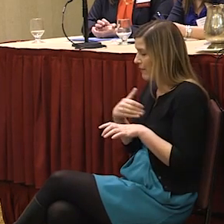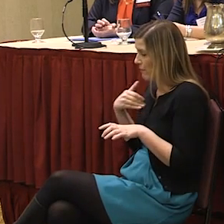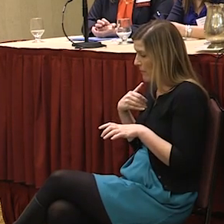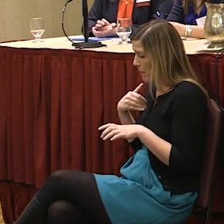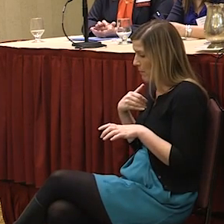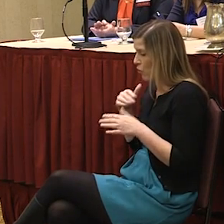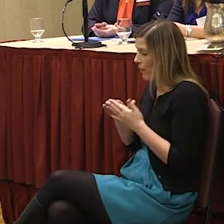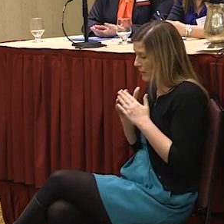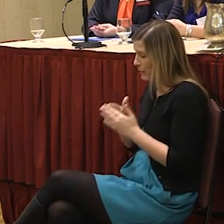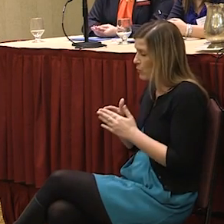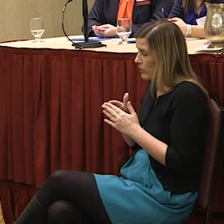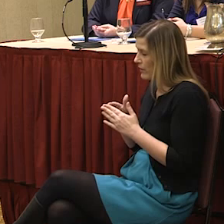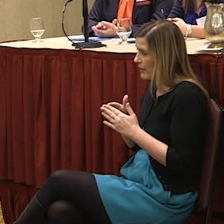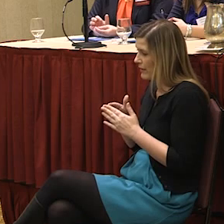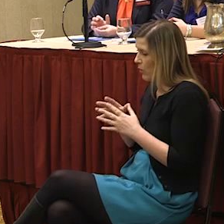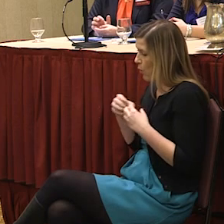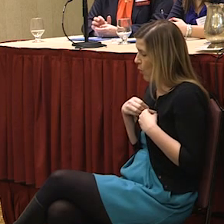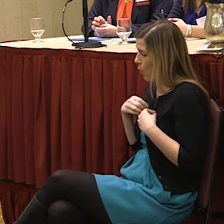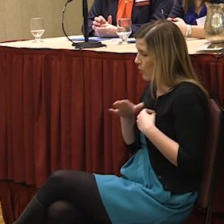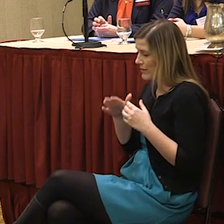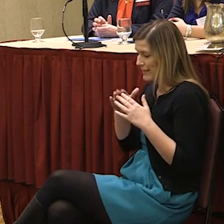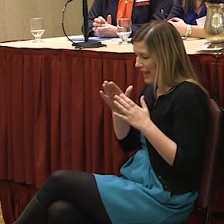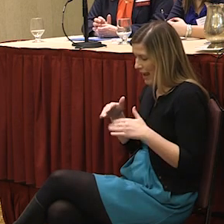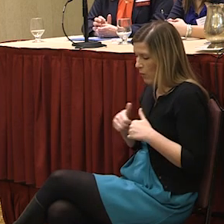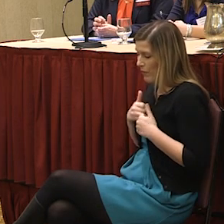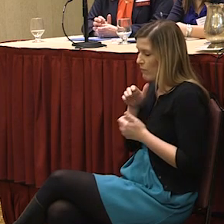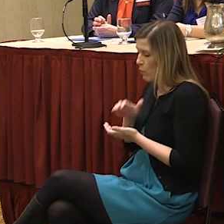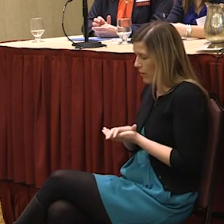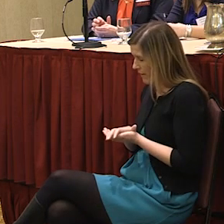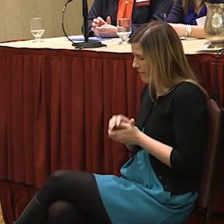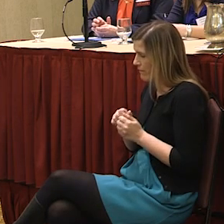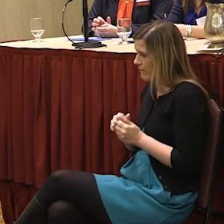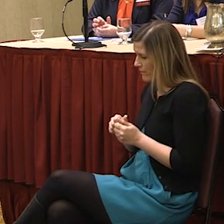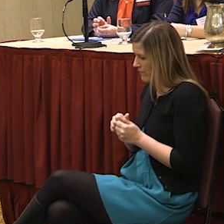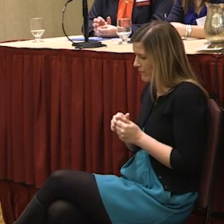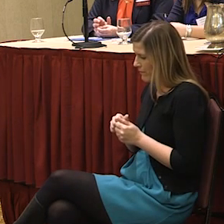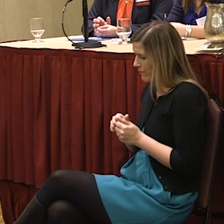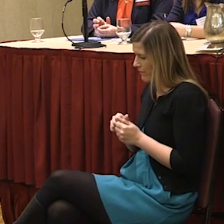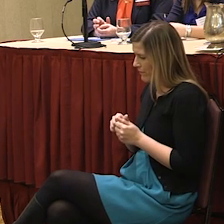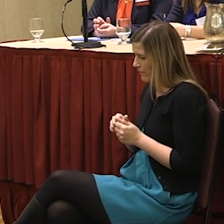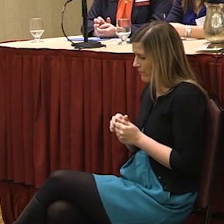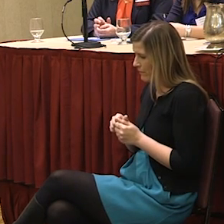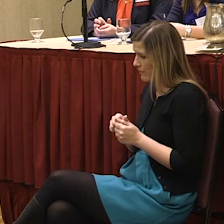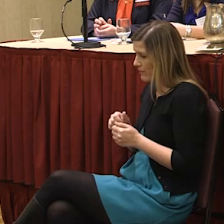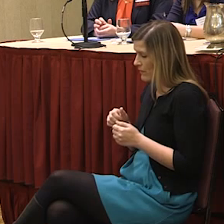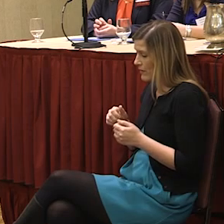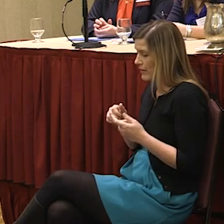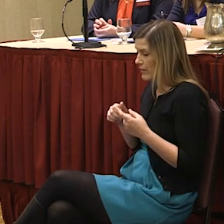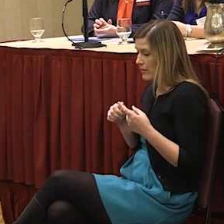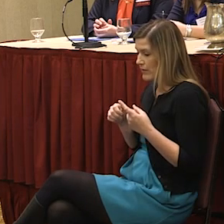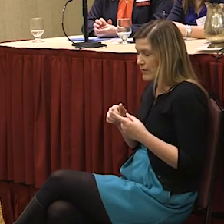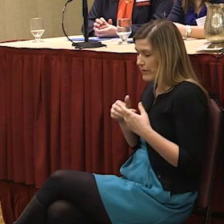of the community, owns his own home, lives there with his wife, and through the lack of